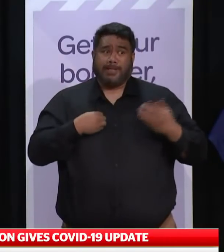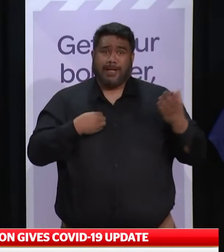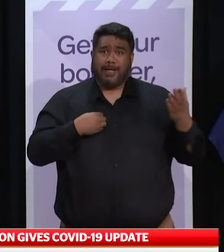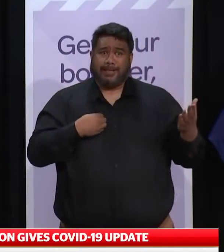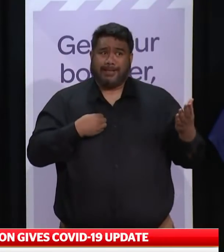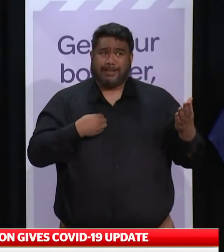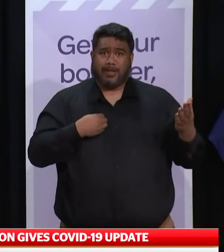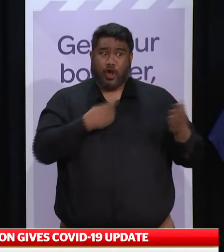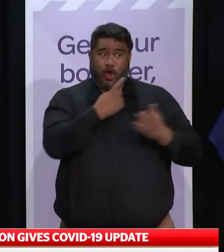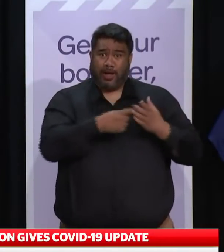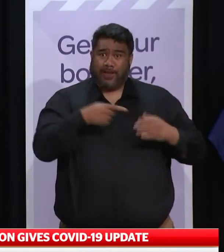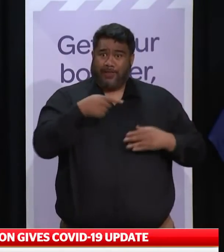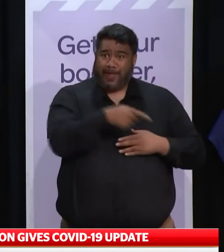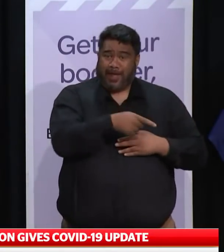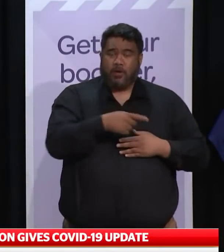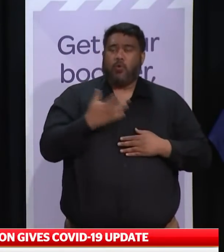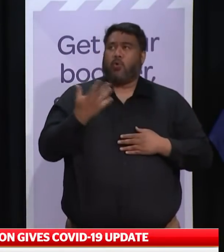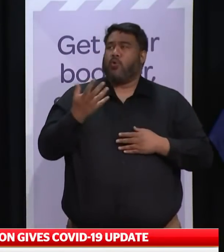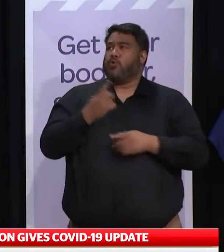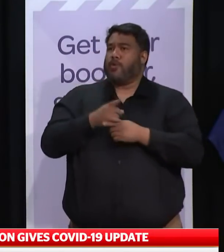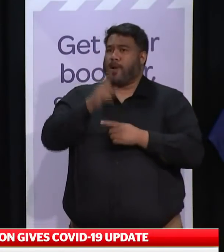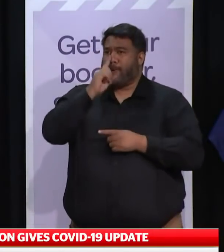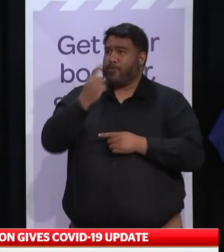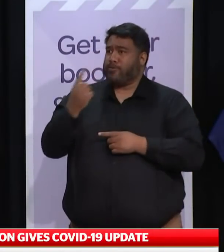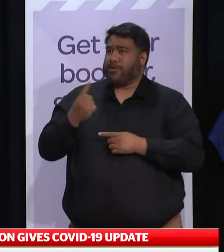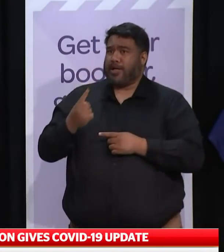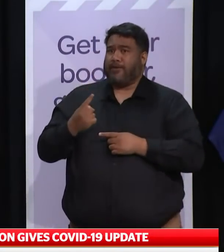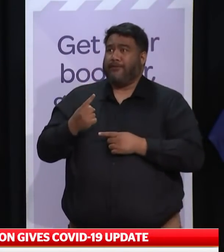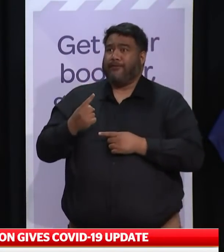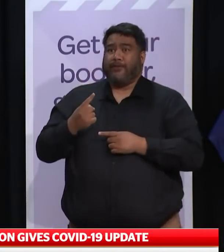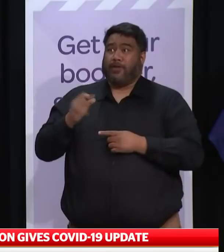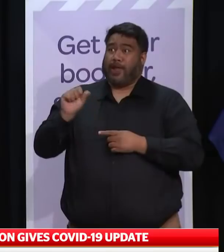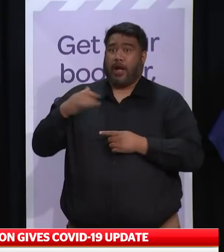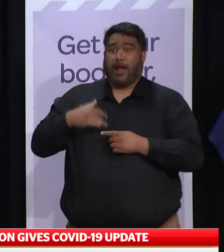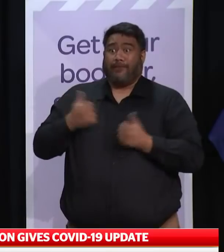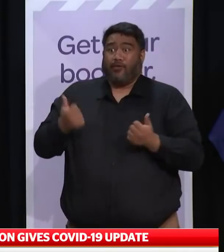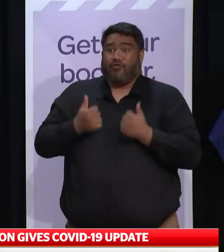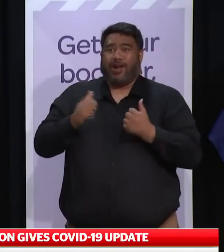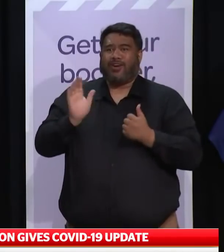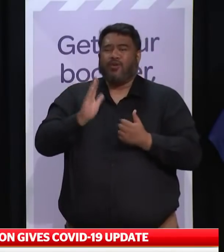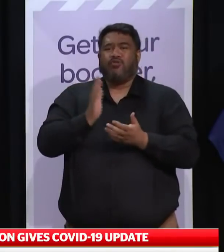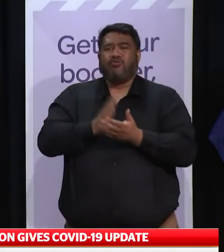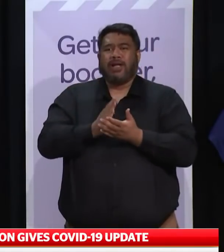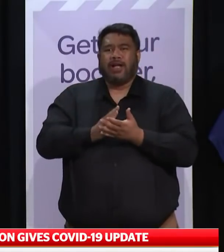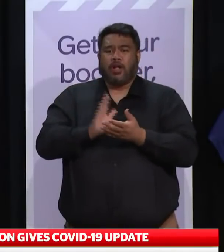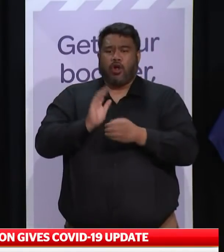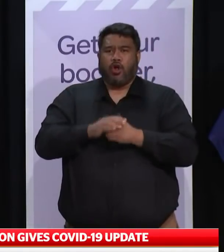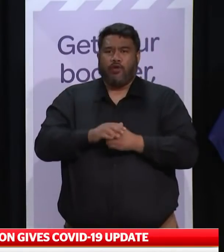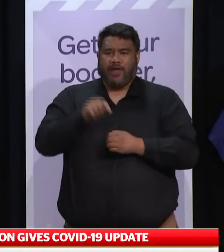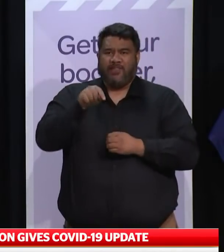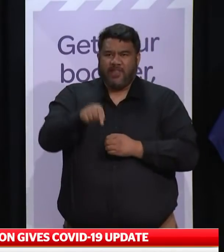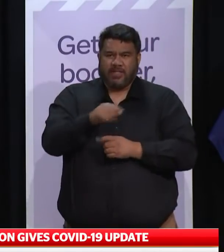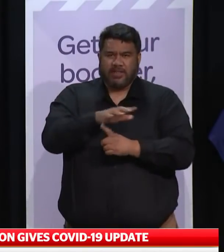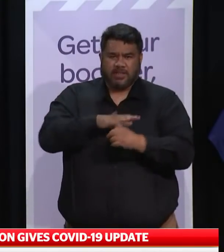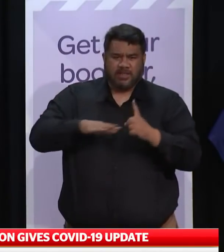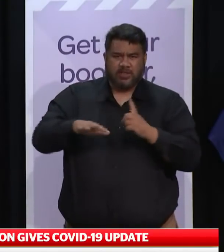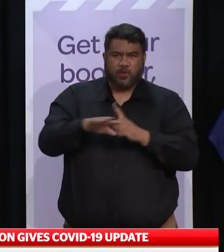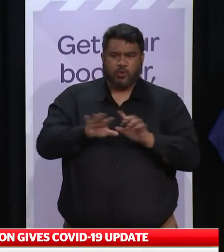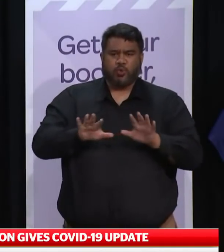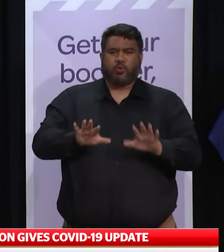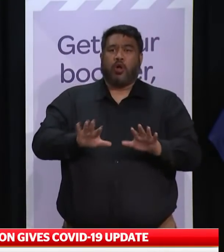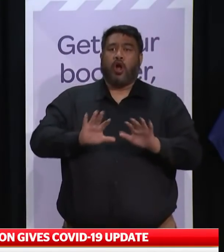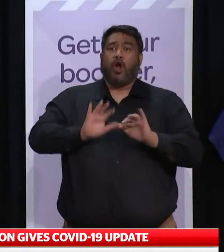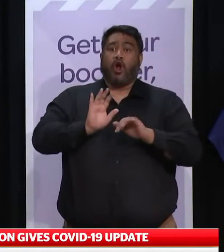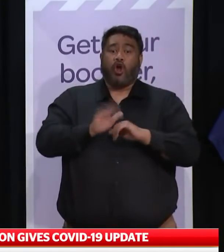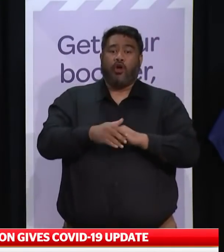operate per se. It's not about people being able to go about their business. This is about dealing with a specific set of circumstances around